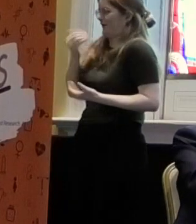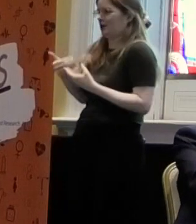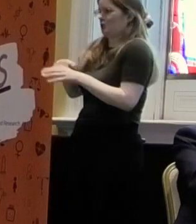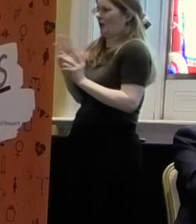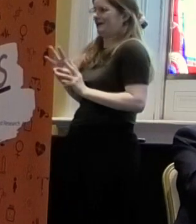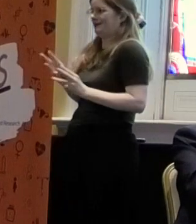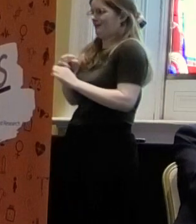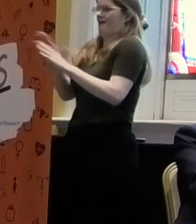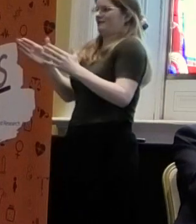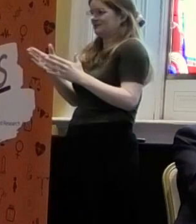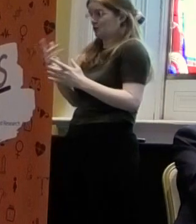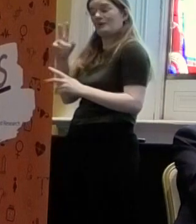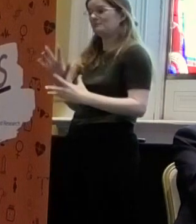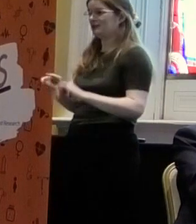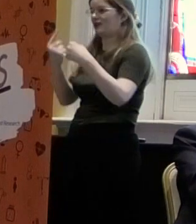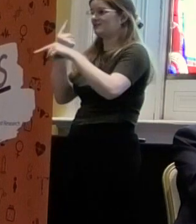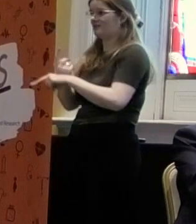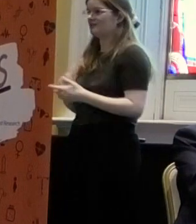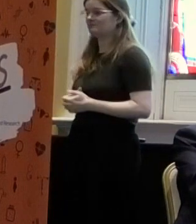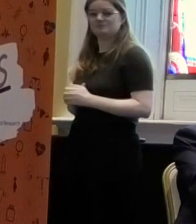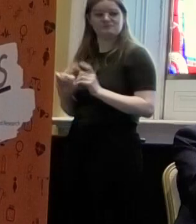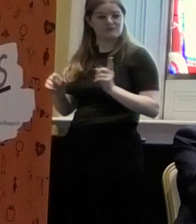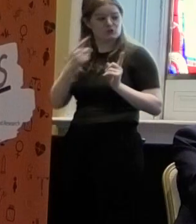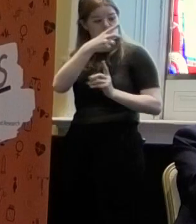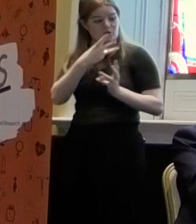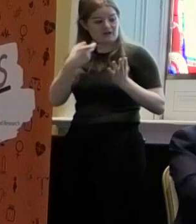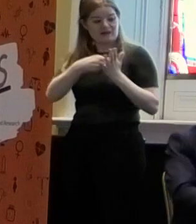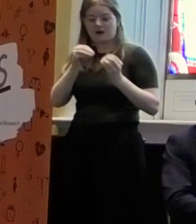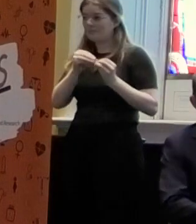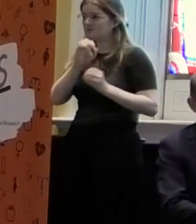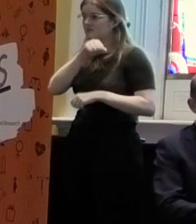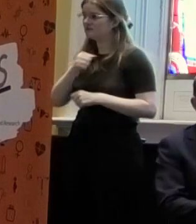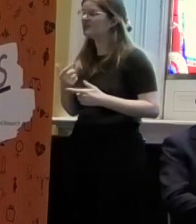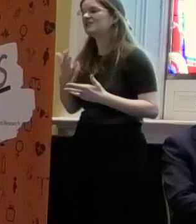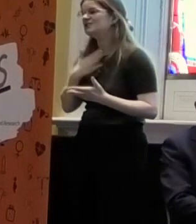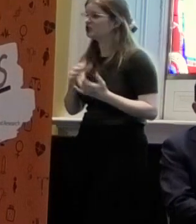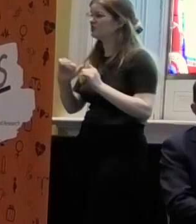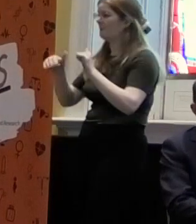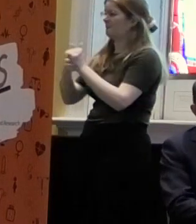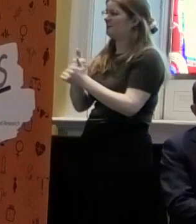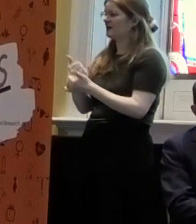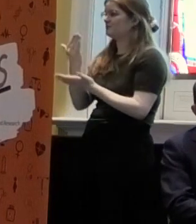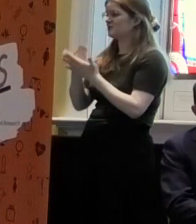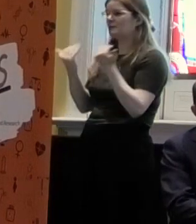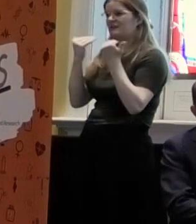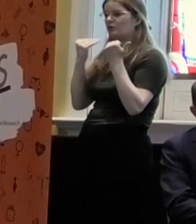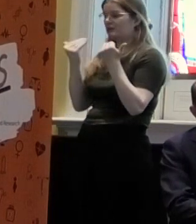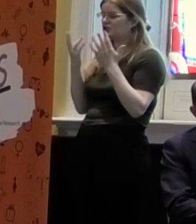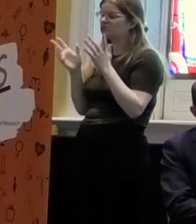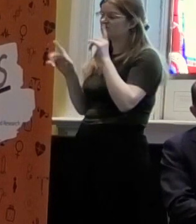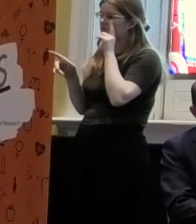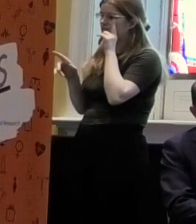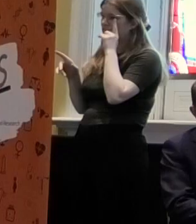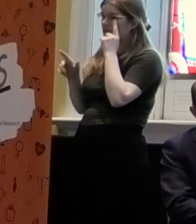historically the challenge here. Exactly. Jen, did you want to say something there? Yeah, I mean, I suppose just to kind of back up some of this, or to re-emphasize some of those